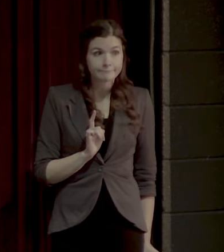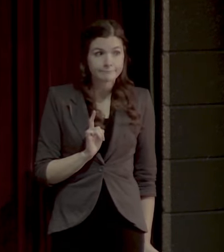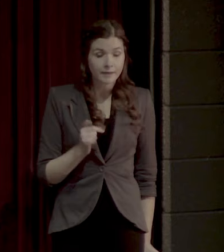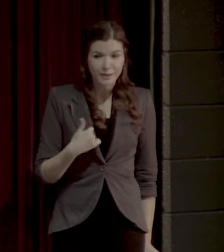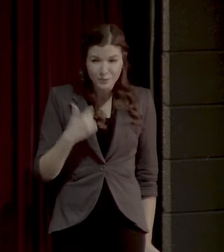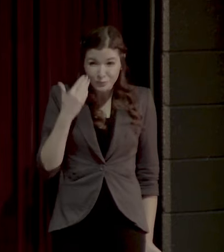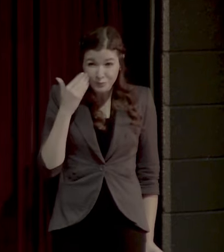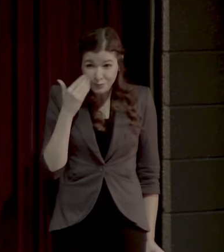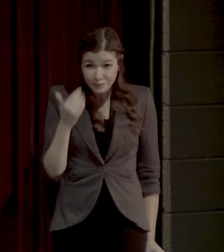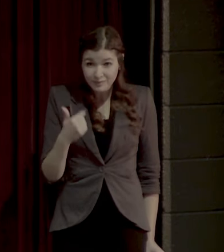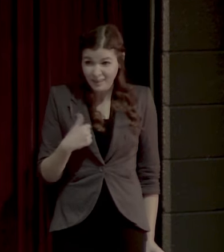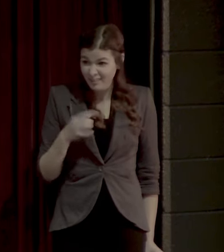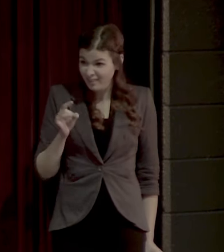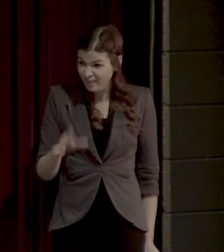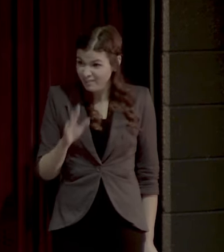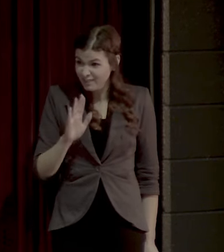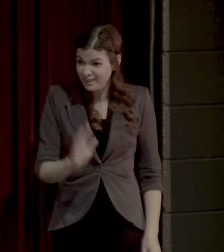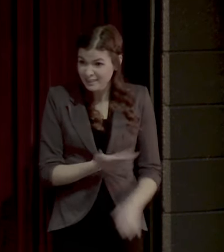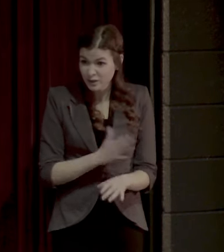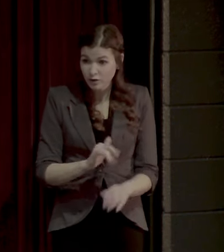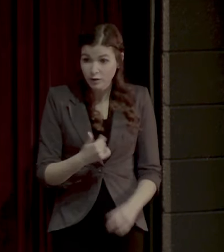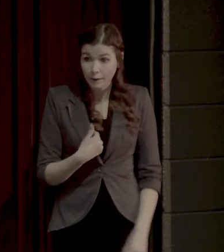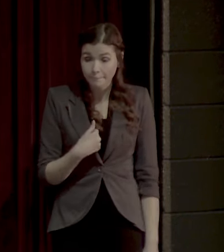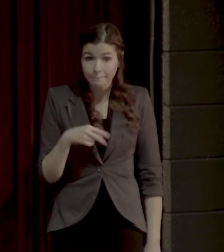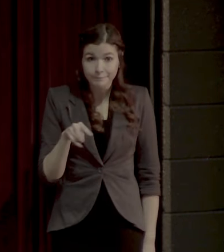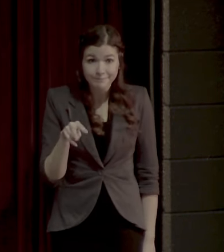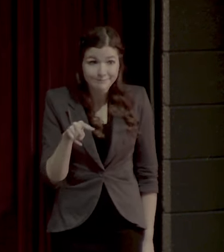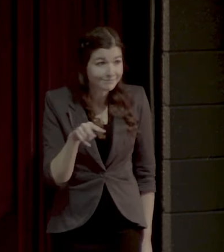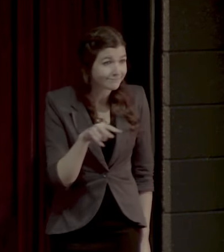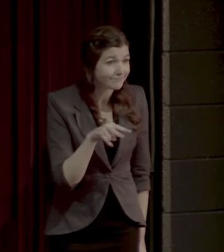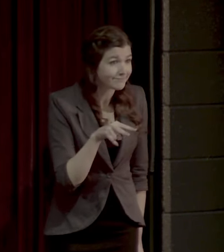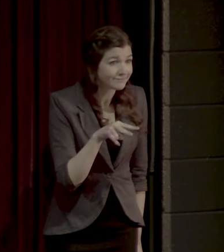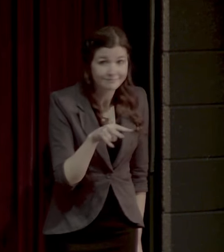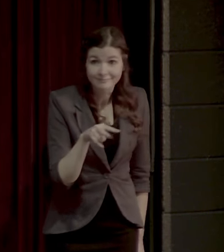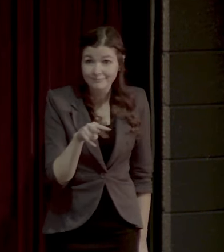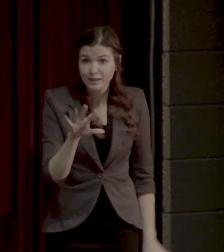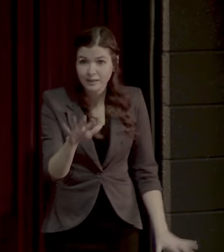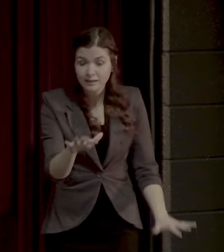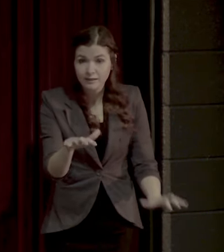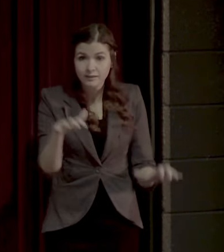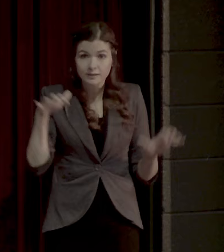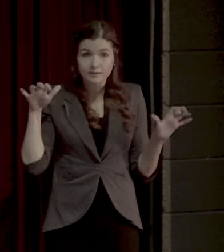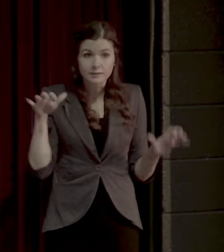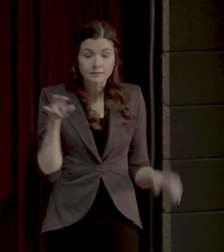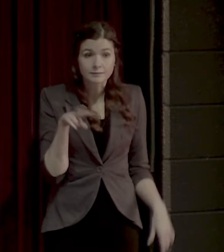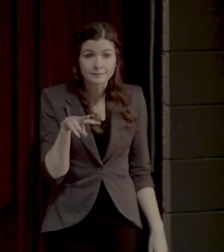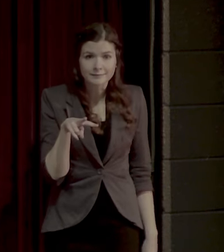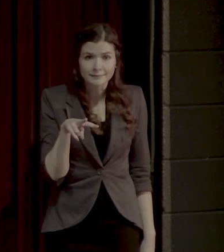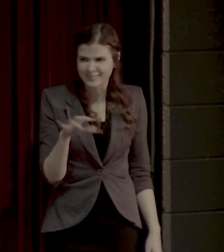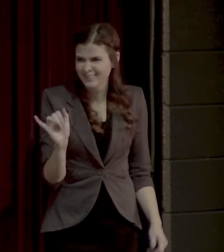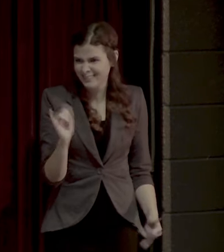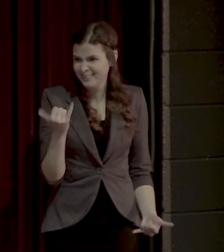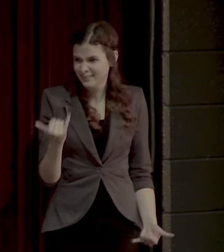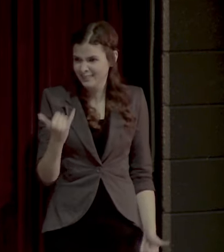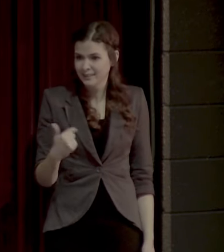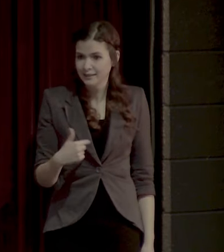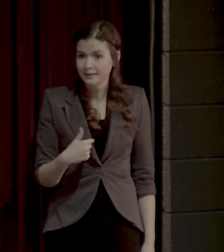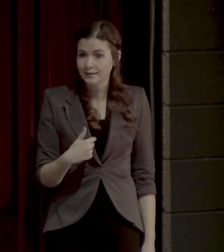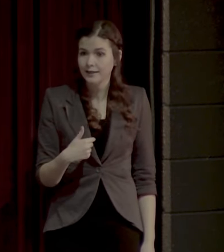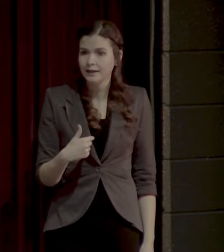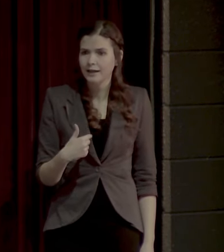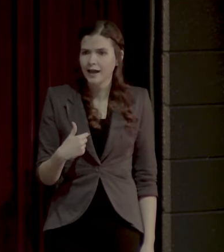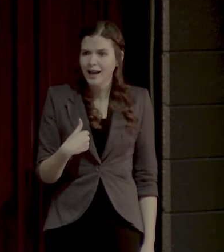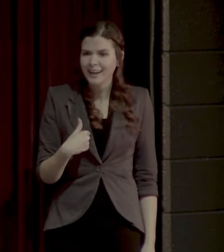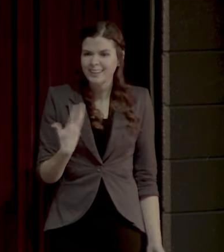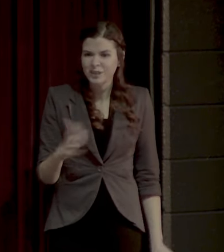I knew I was an awful singer, and as I looked out at that auditorium filled with people, kind of like today,